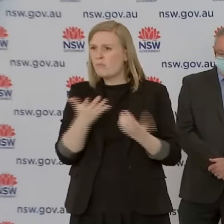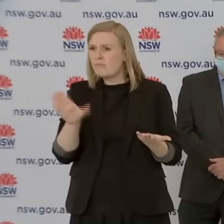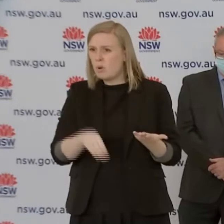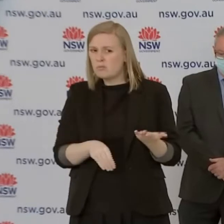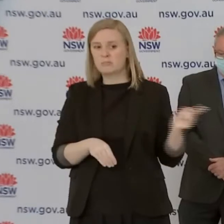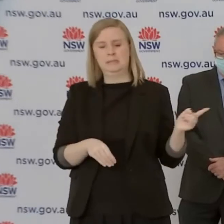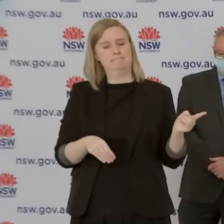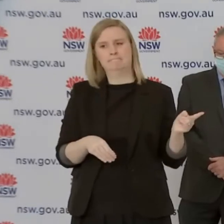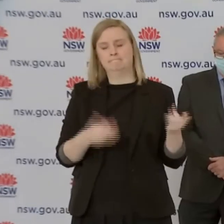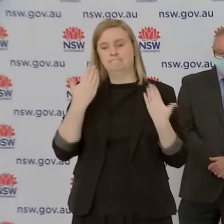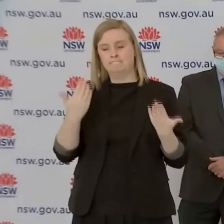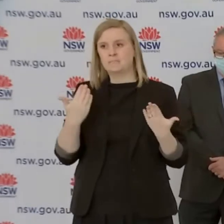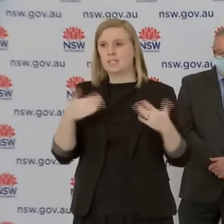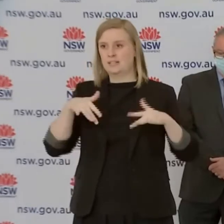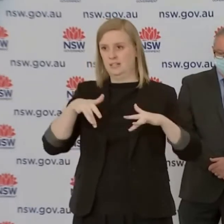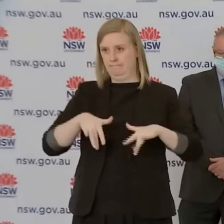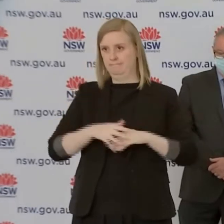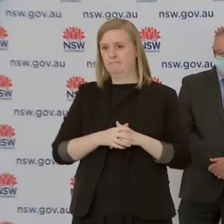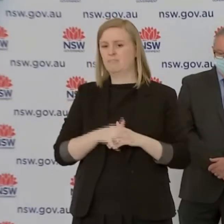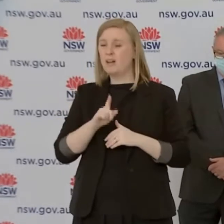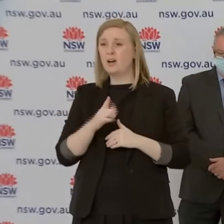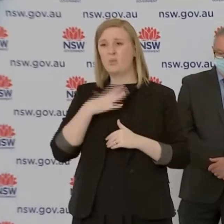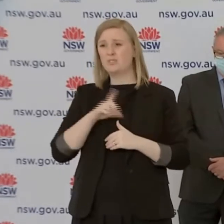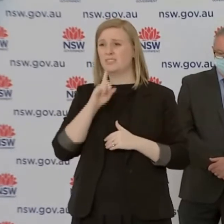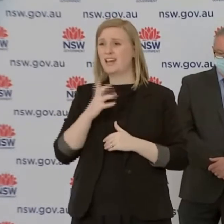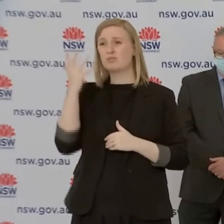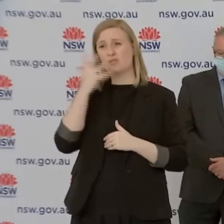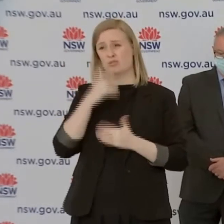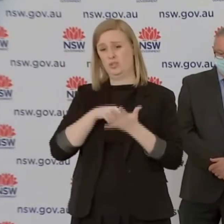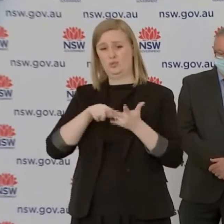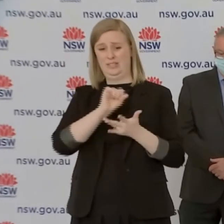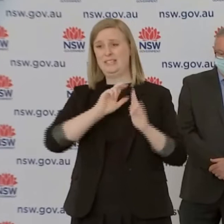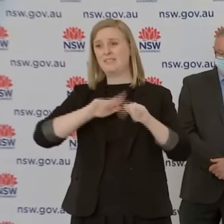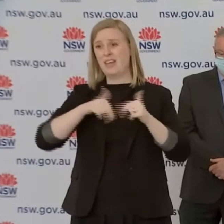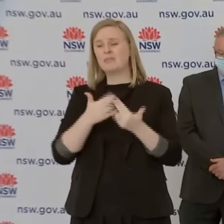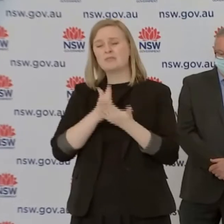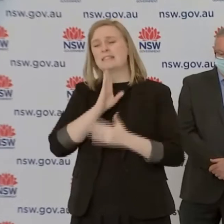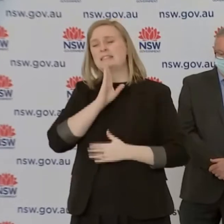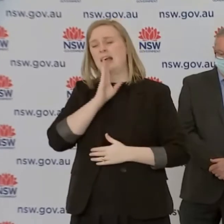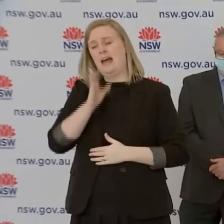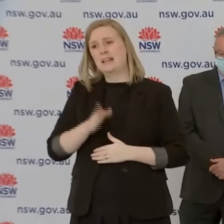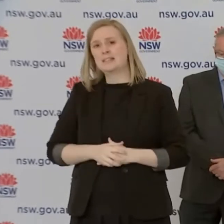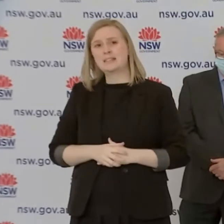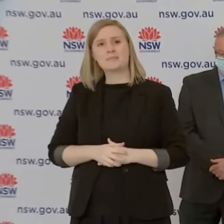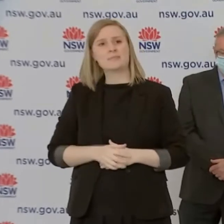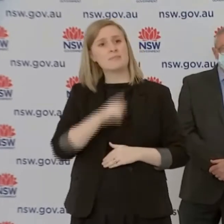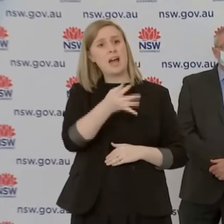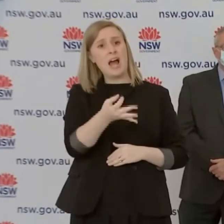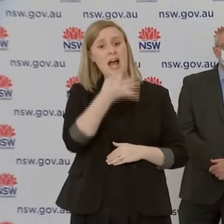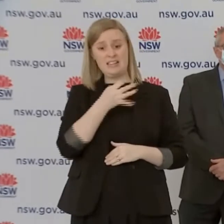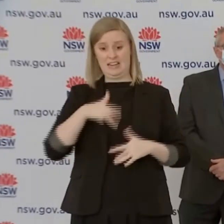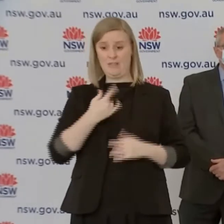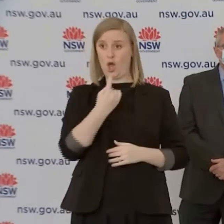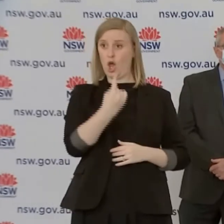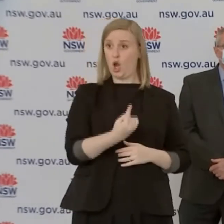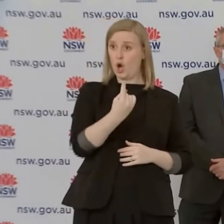to his family, and it's a tragic time. Was he living at home alone, or was he with family members?